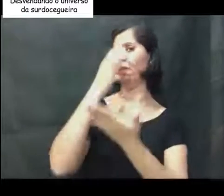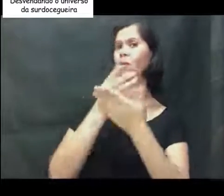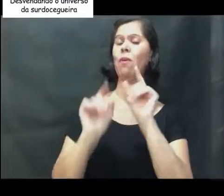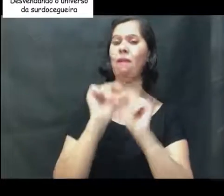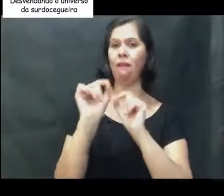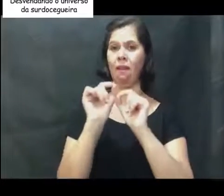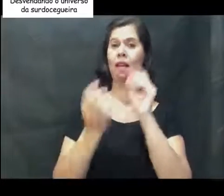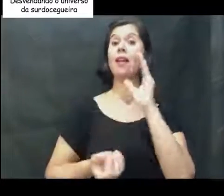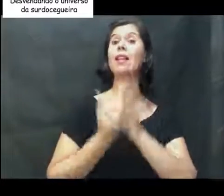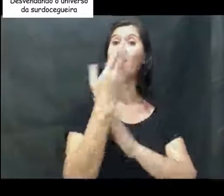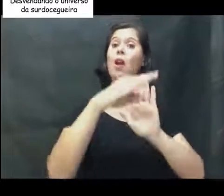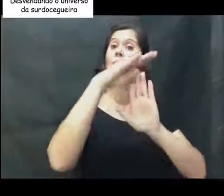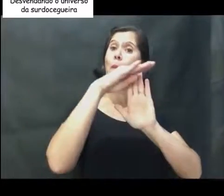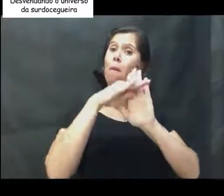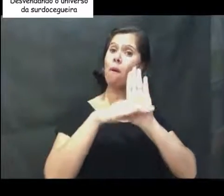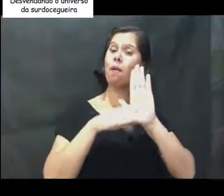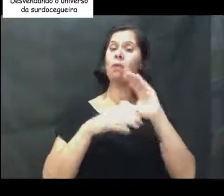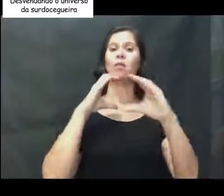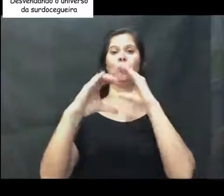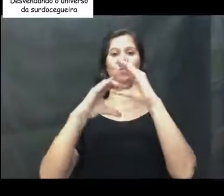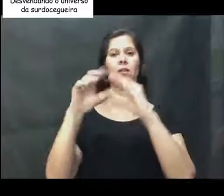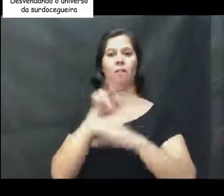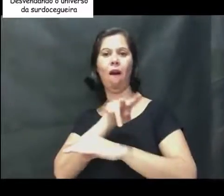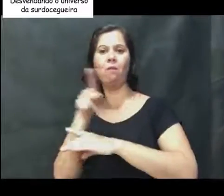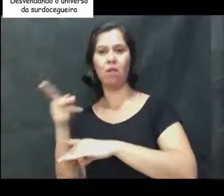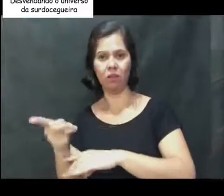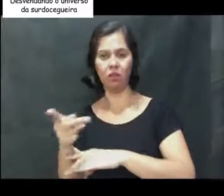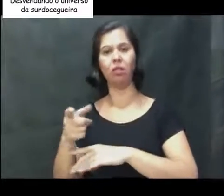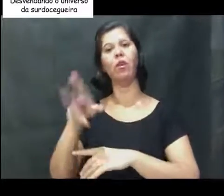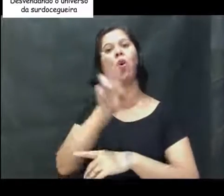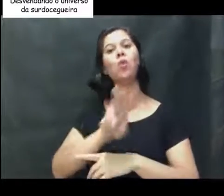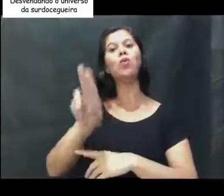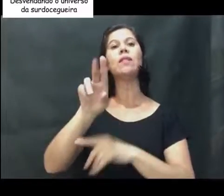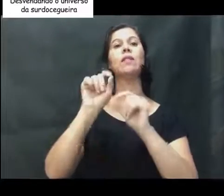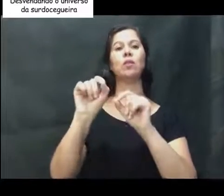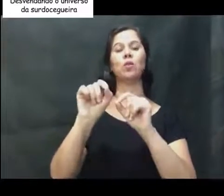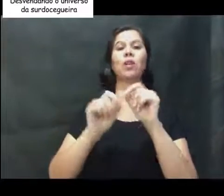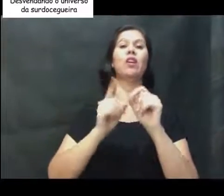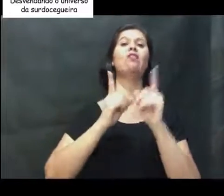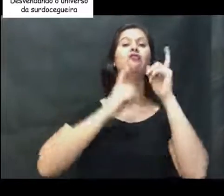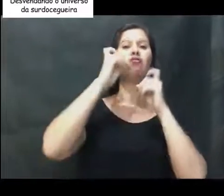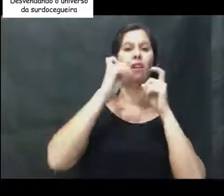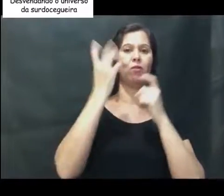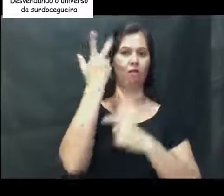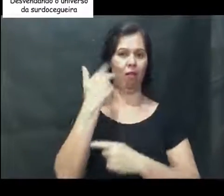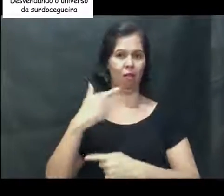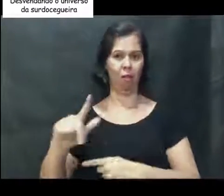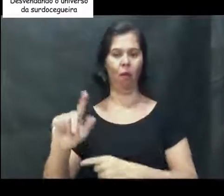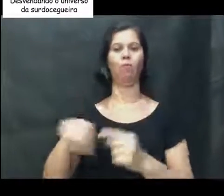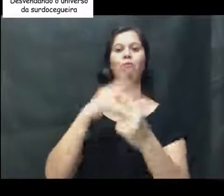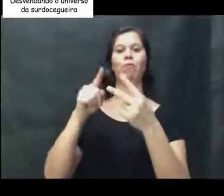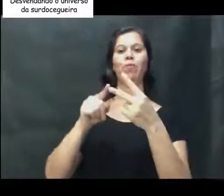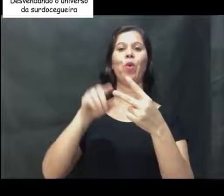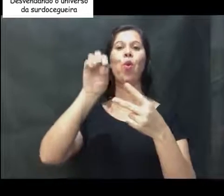And the objective of my doctoral thesis was to develop an alternative communication program based on the association of